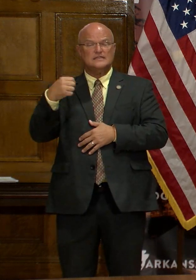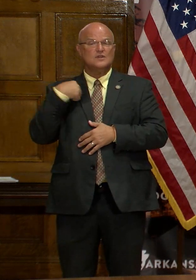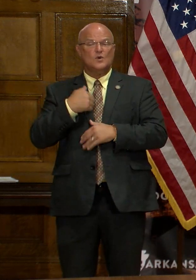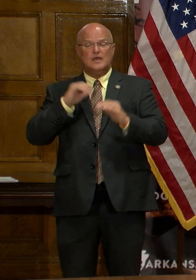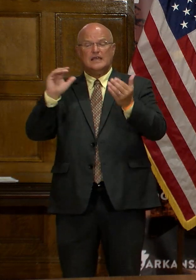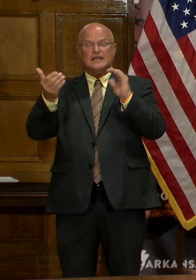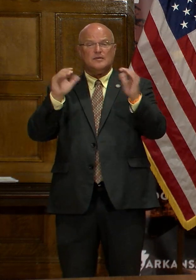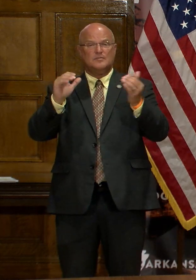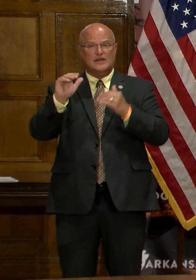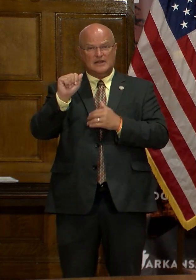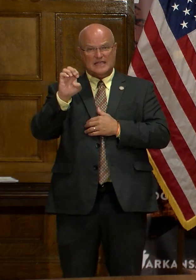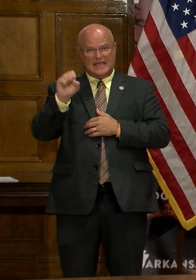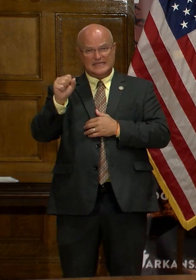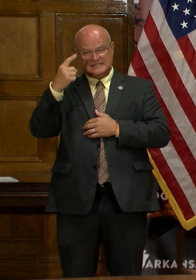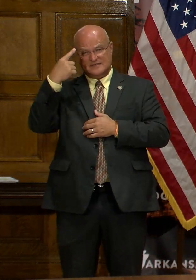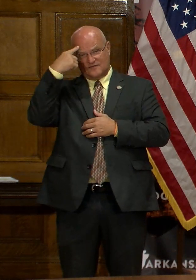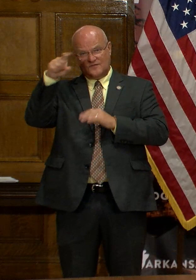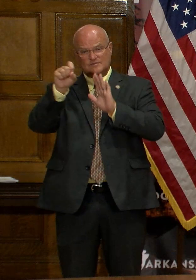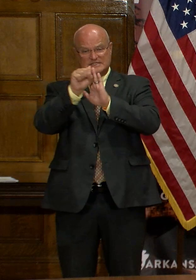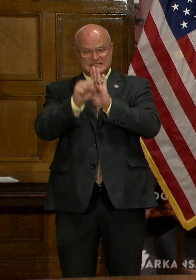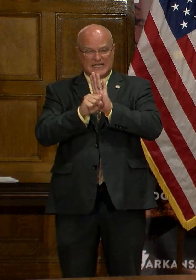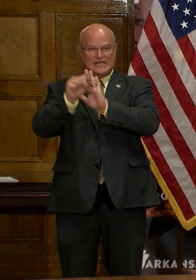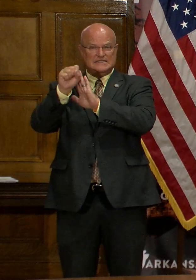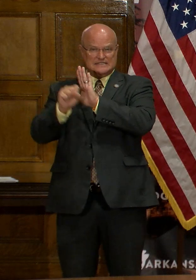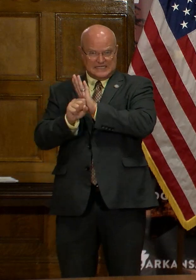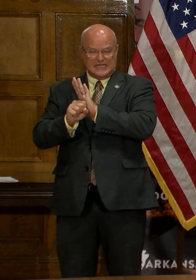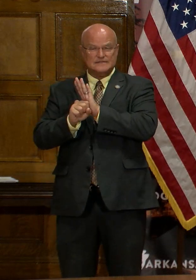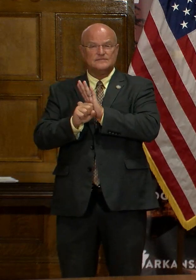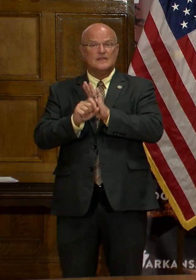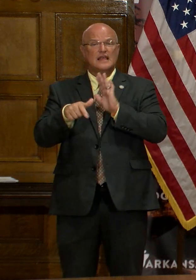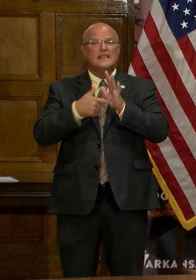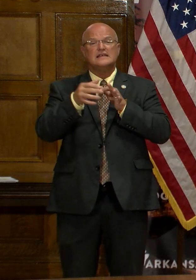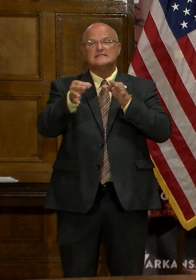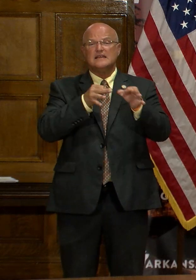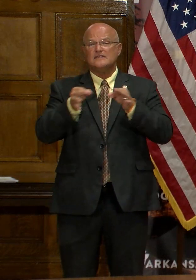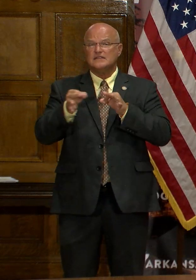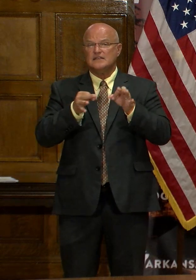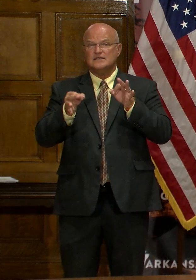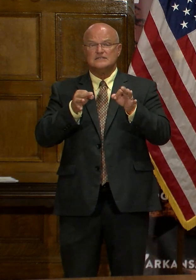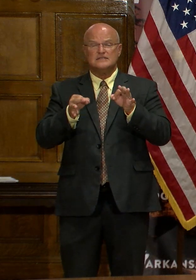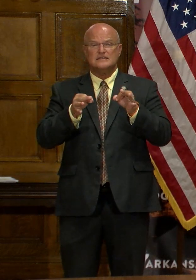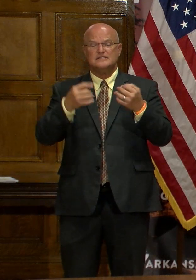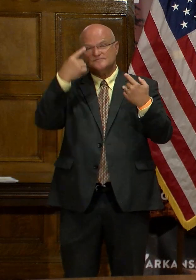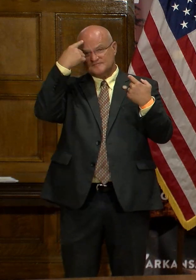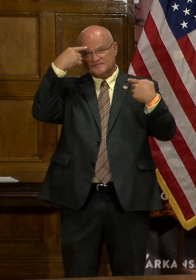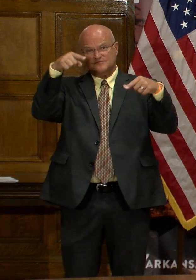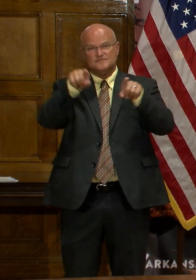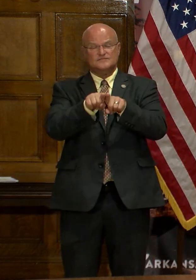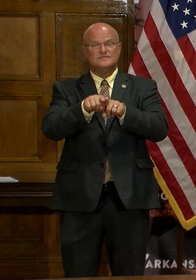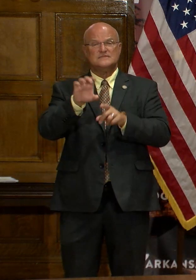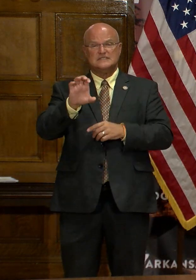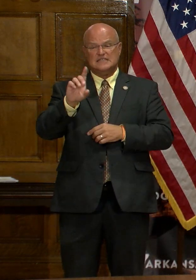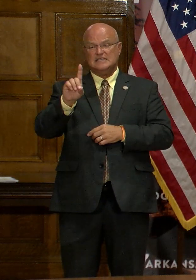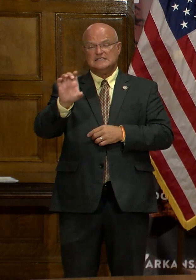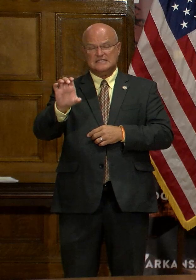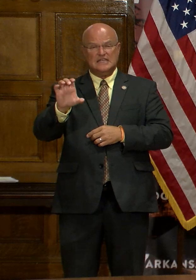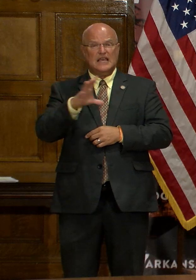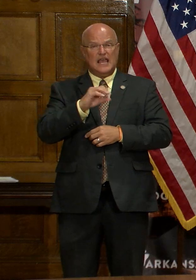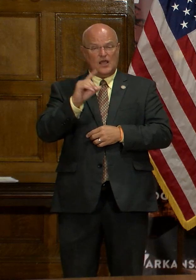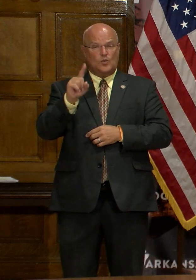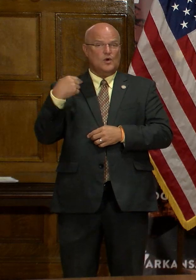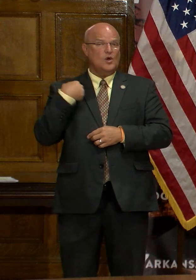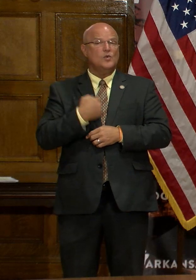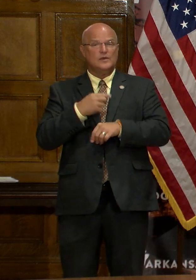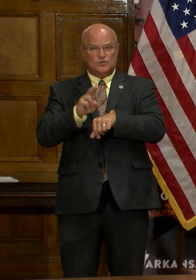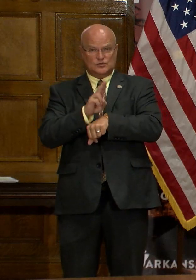compare cases from state to state. This definition has been concurred by the CDC, and so it's the one that we